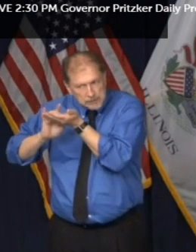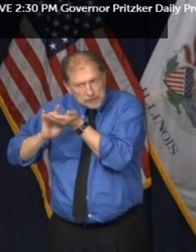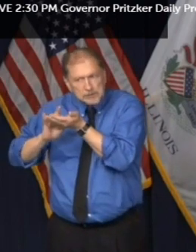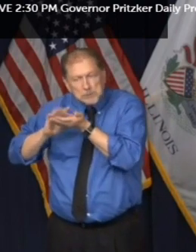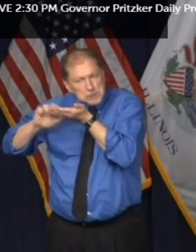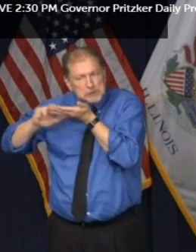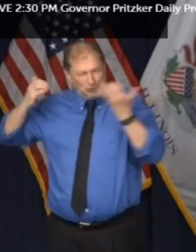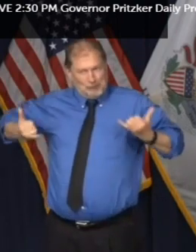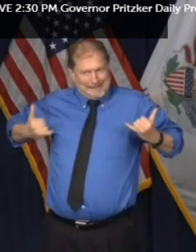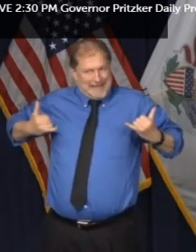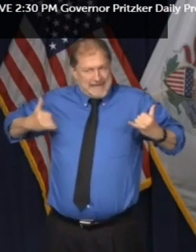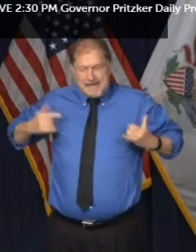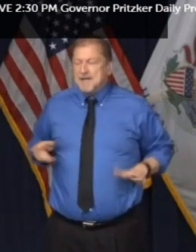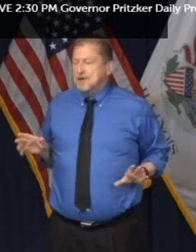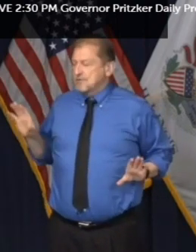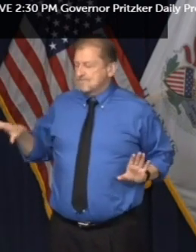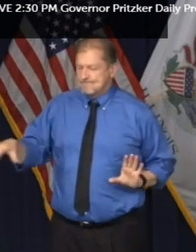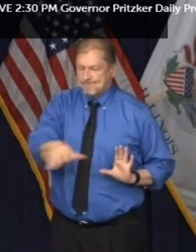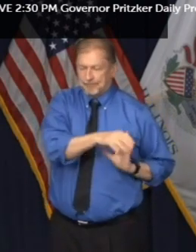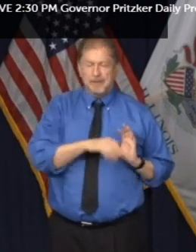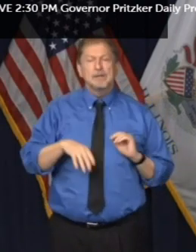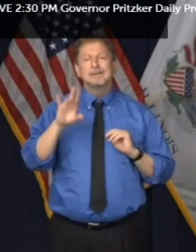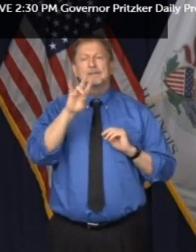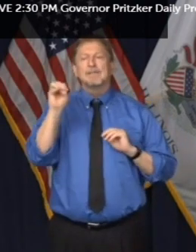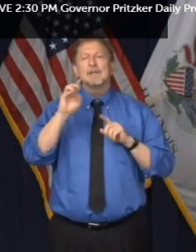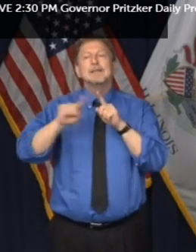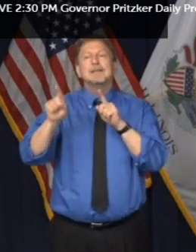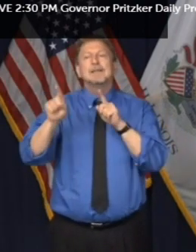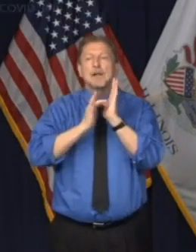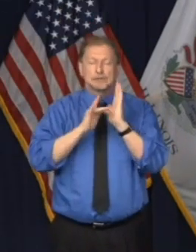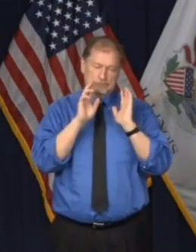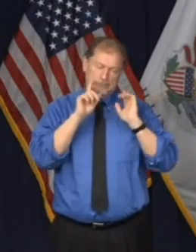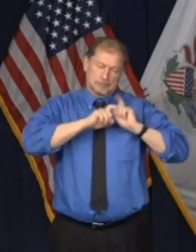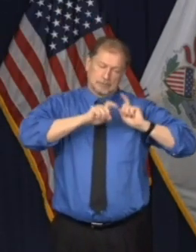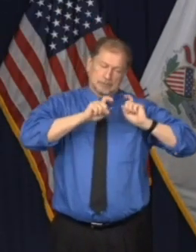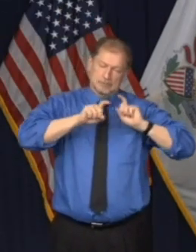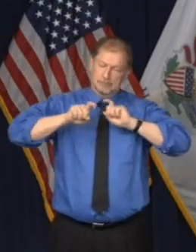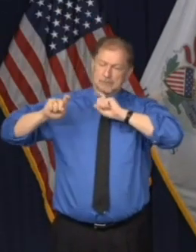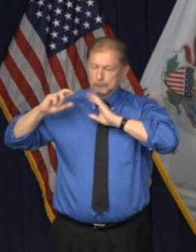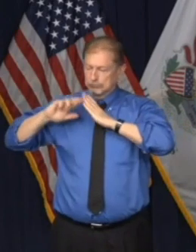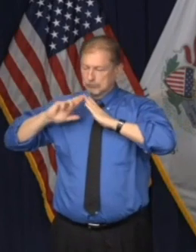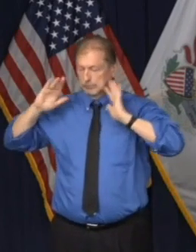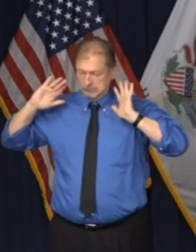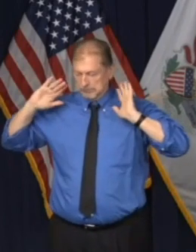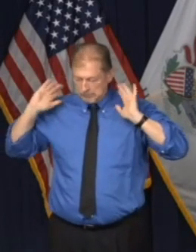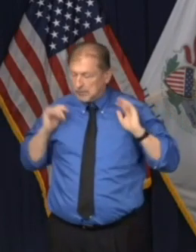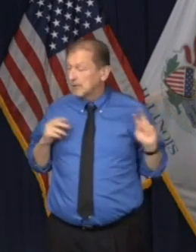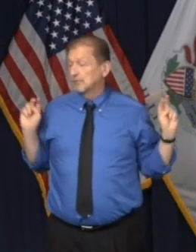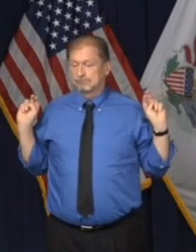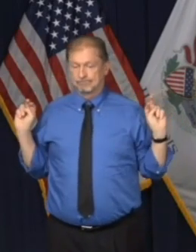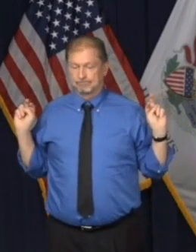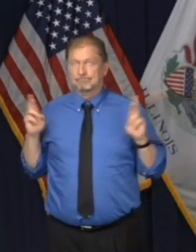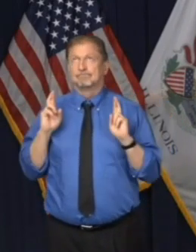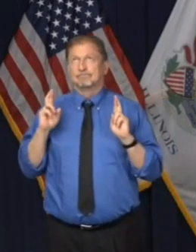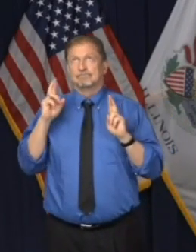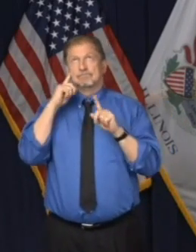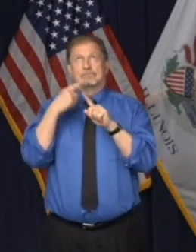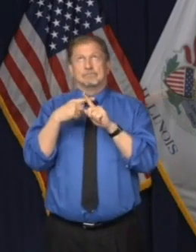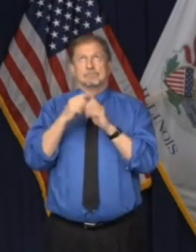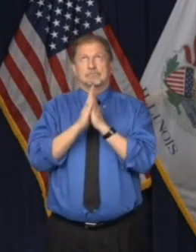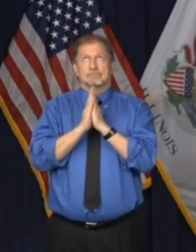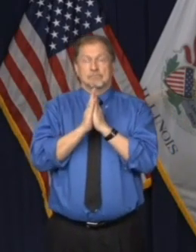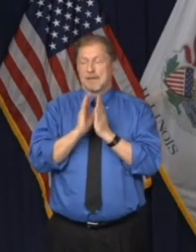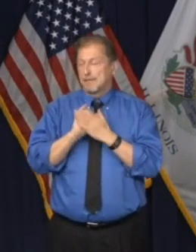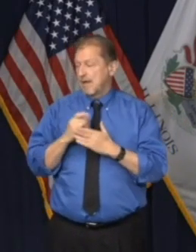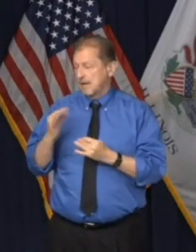being researched right now and have trials going on. And I'm hopeful and prayerful that one of